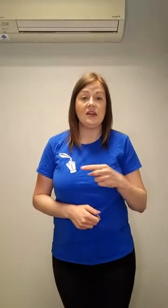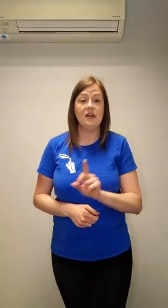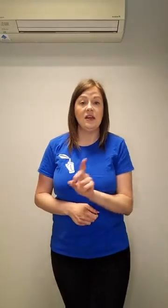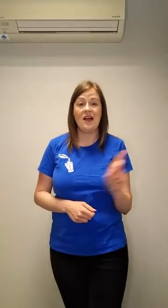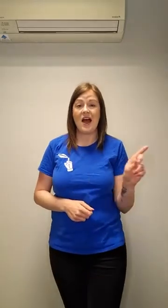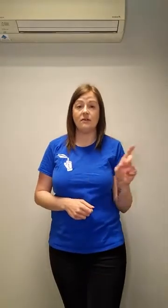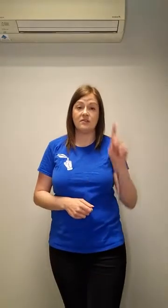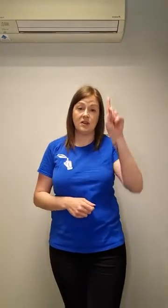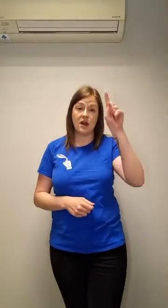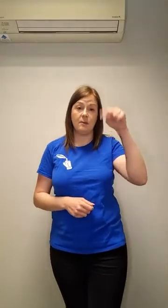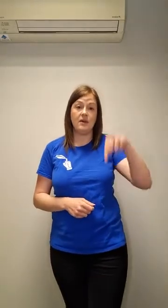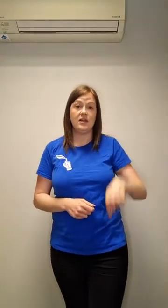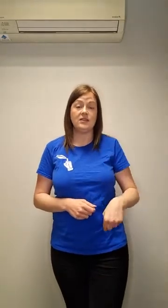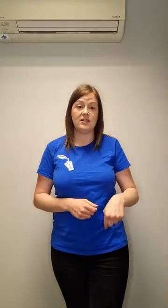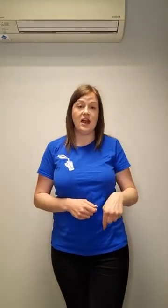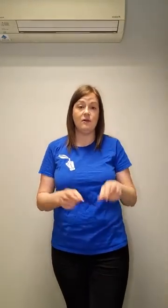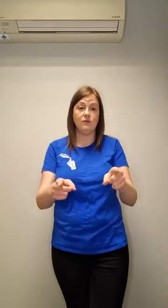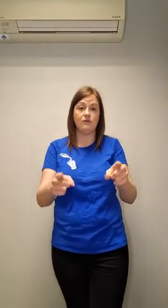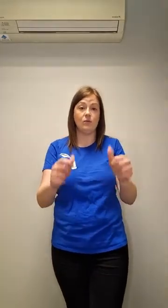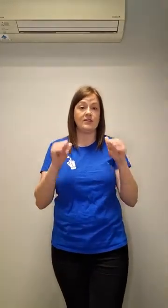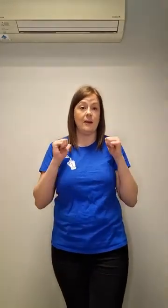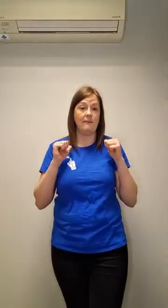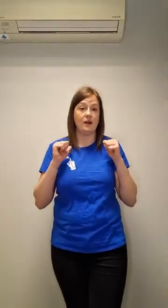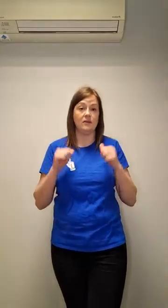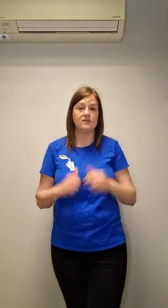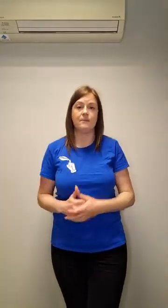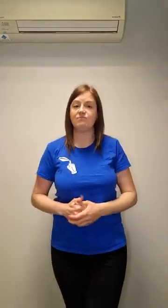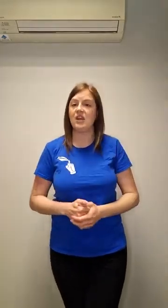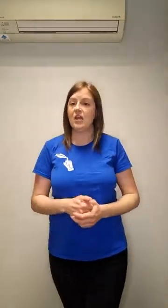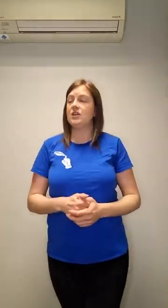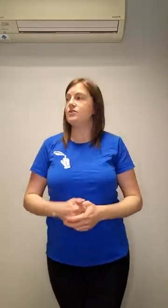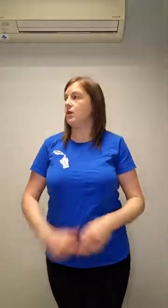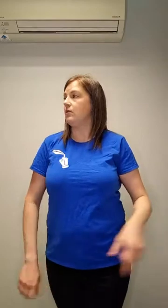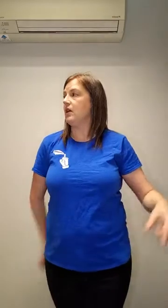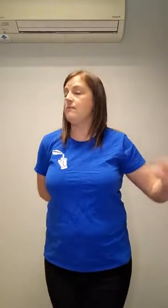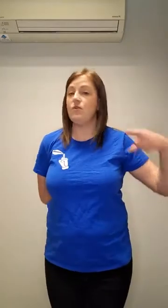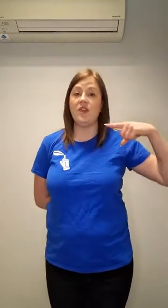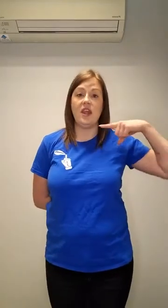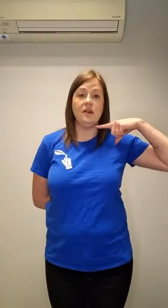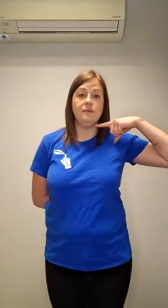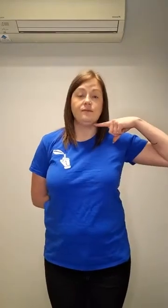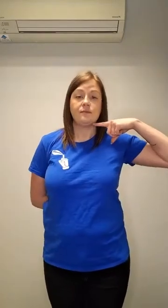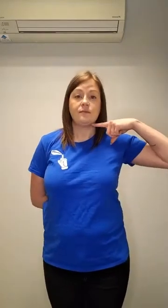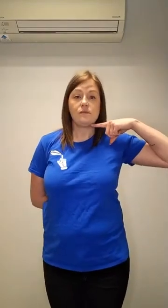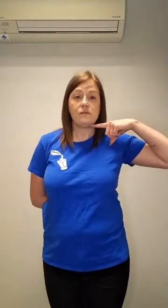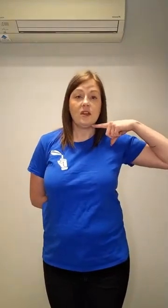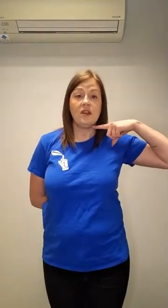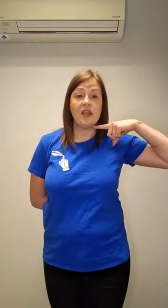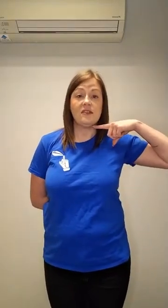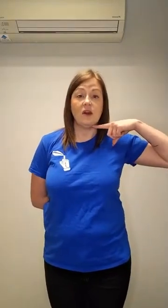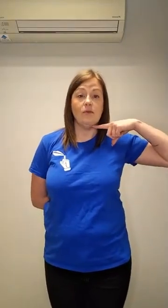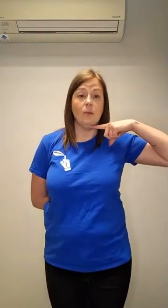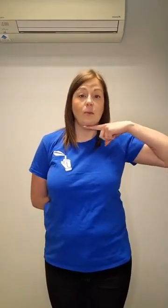in, out, up, down, forwards and backwards. So they can move in, like in the sign for